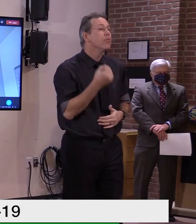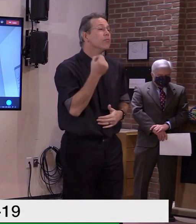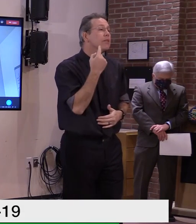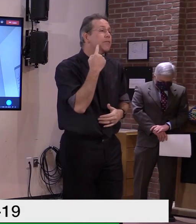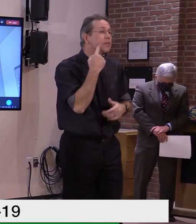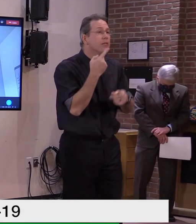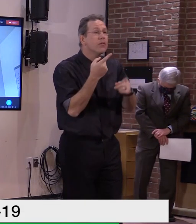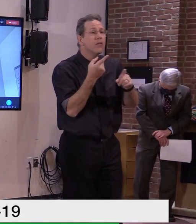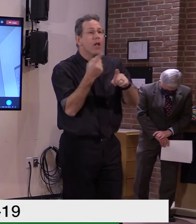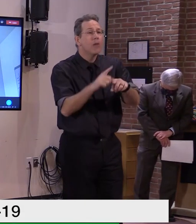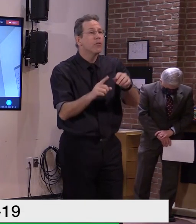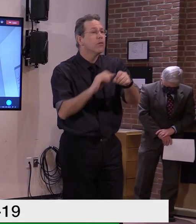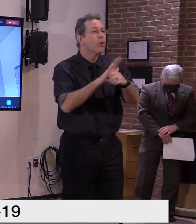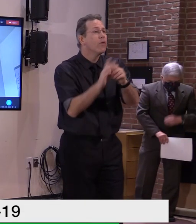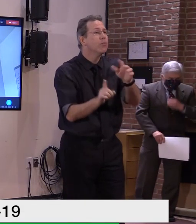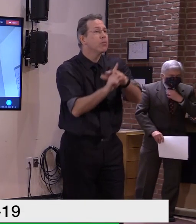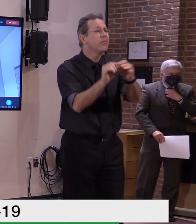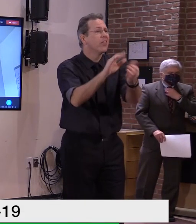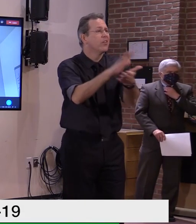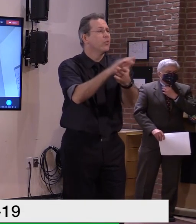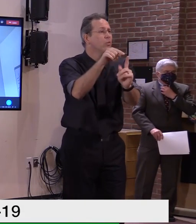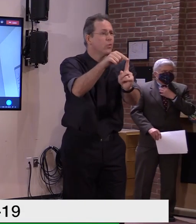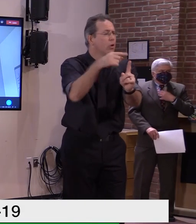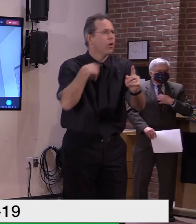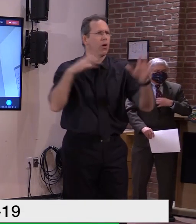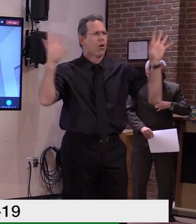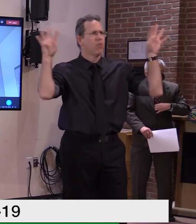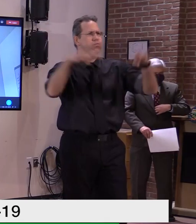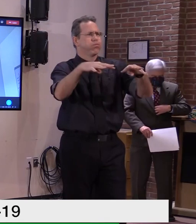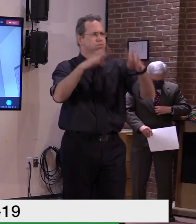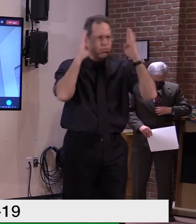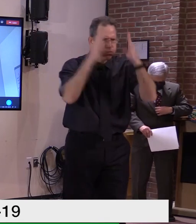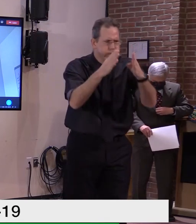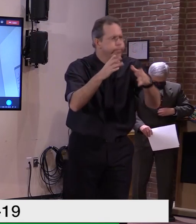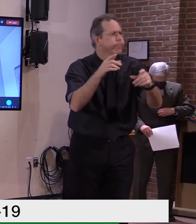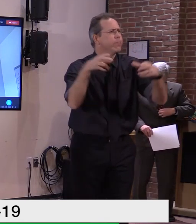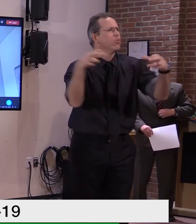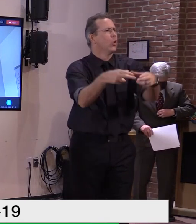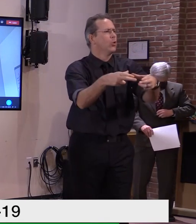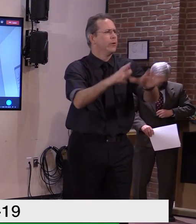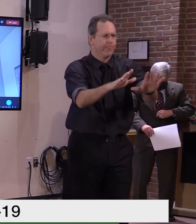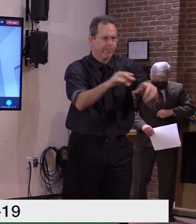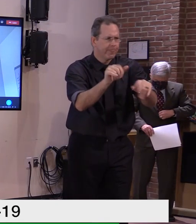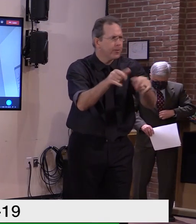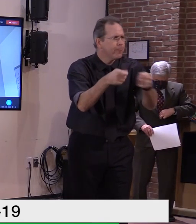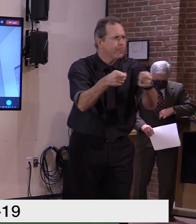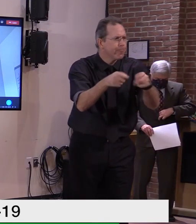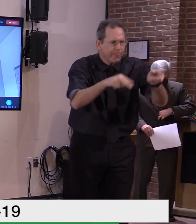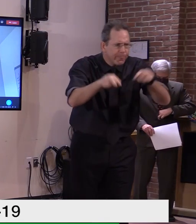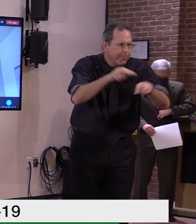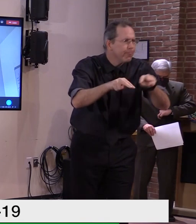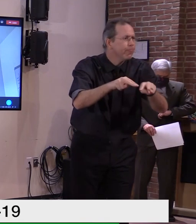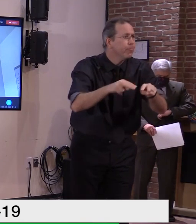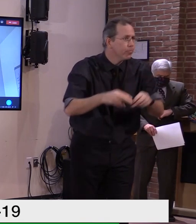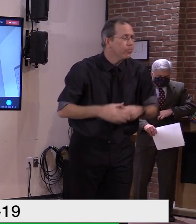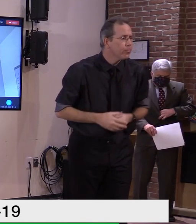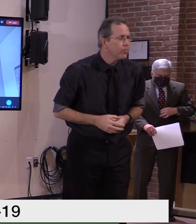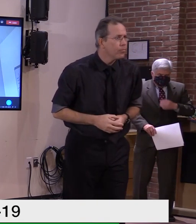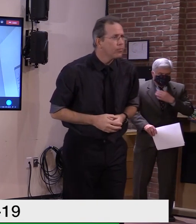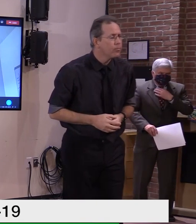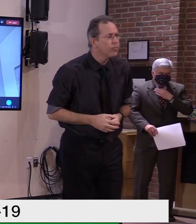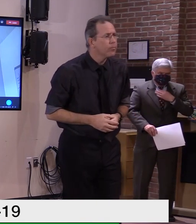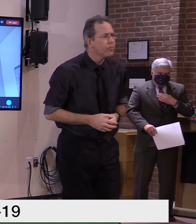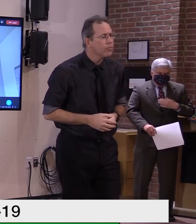safe operations, but as we enter the recovery phase, mitigation will take on new meaning. From a public health